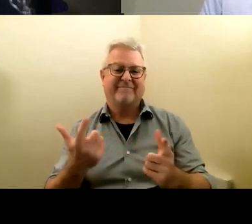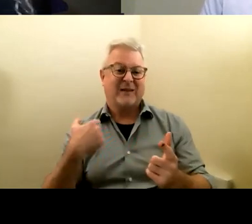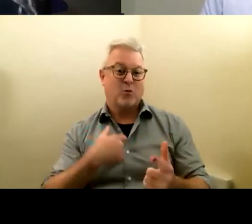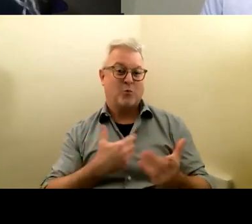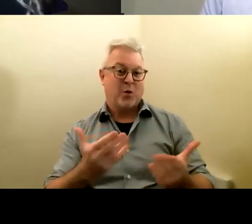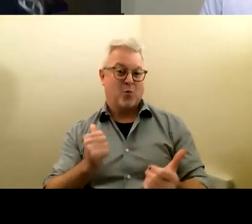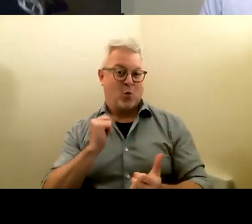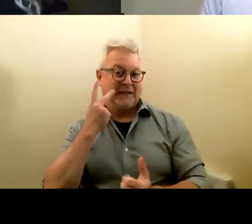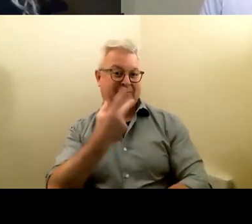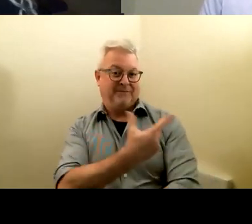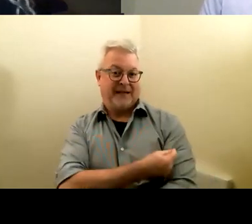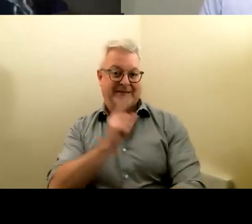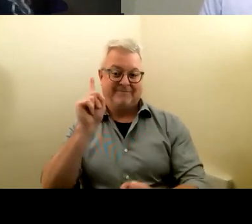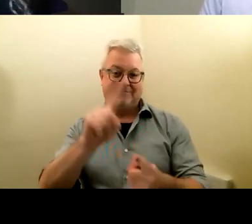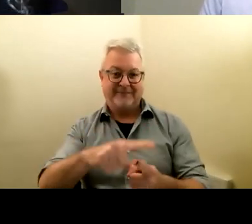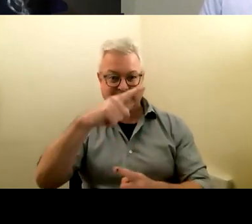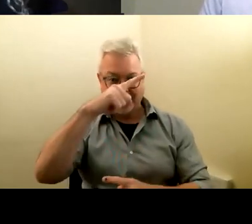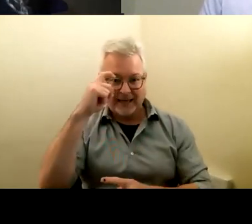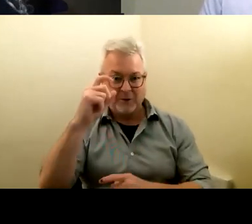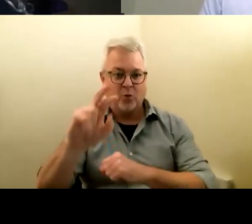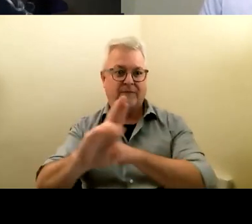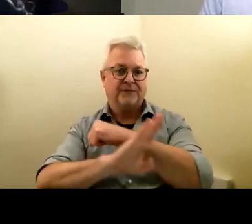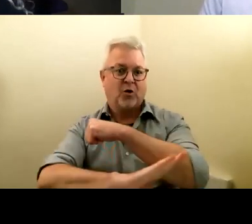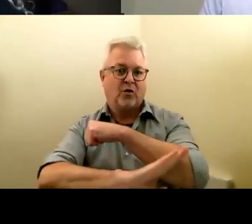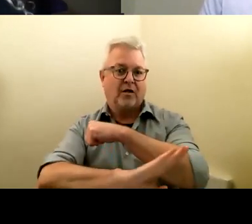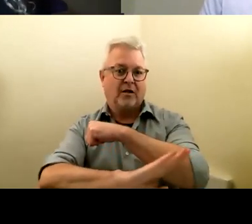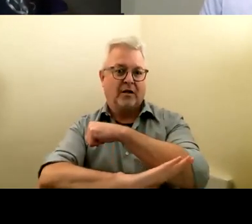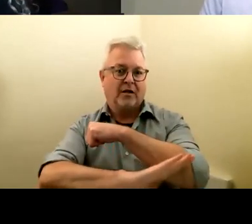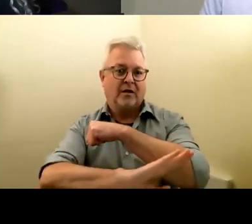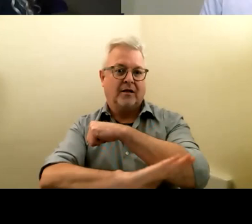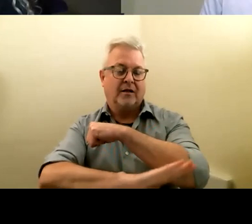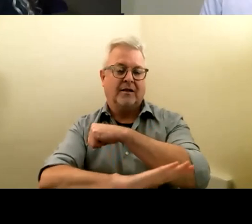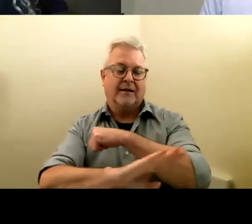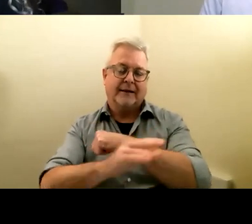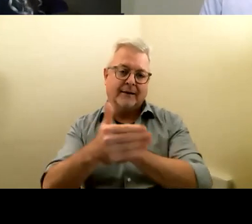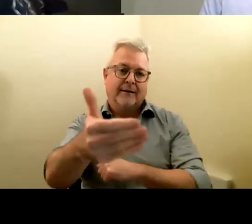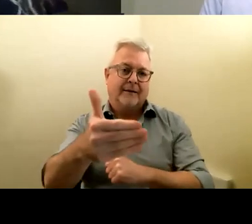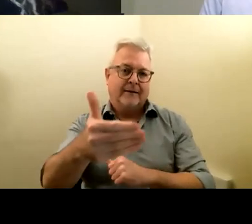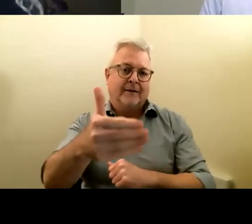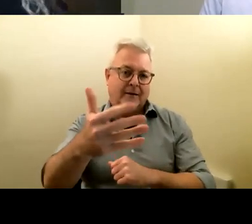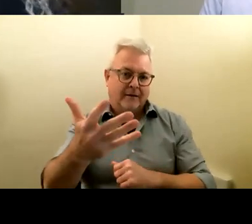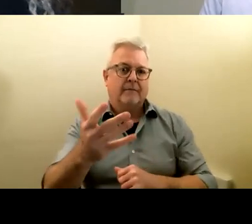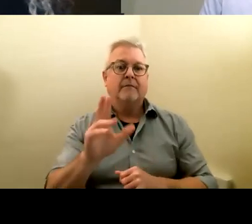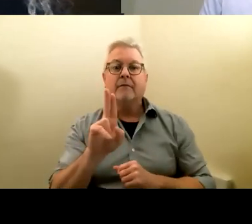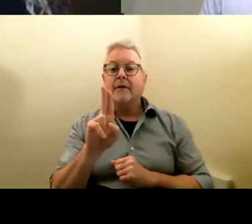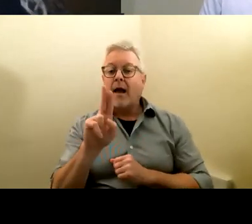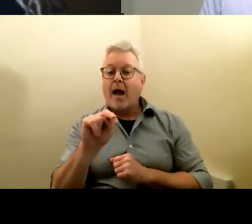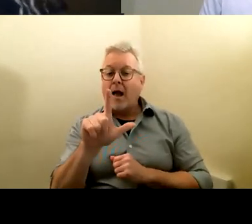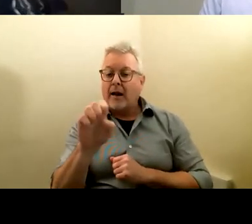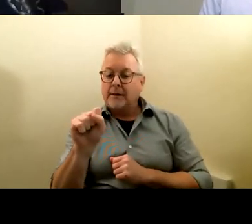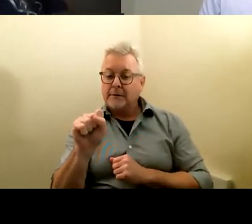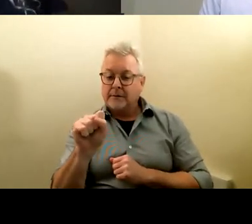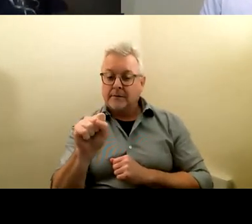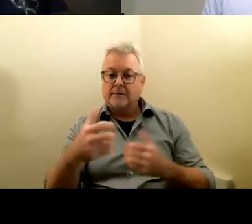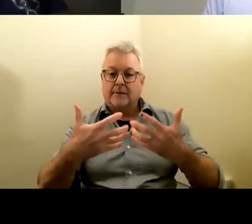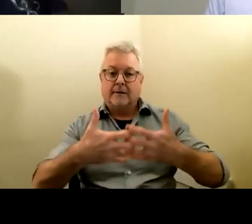We don't have underlying conditions. So we won't get vaccinated until maybe late spring, summer, or even fall,